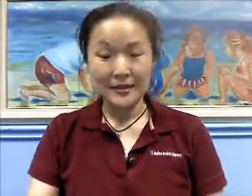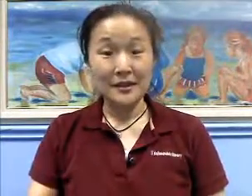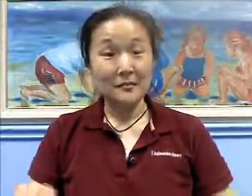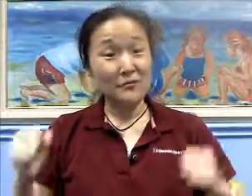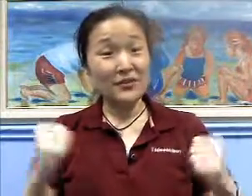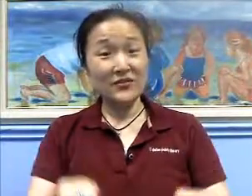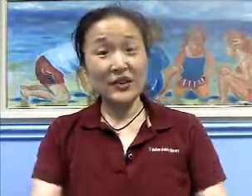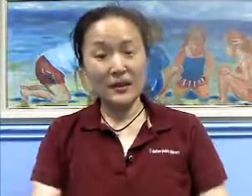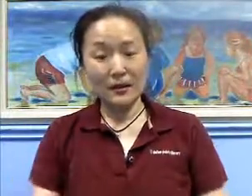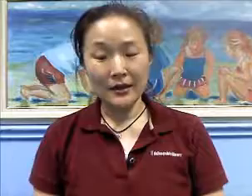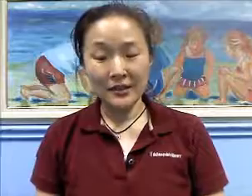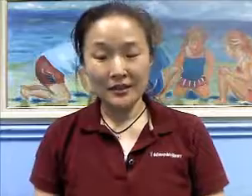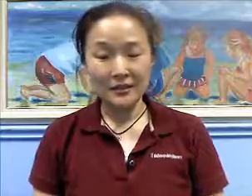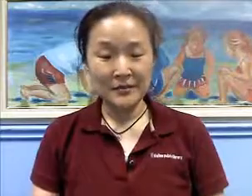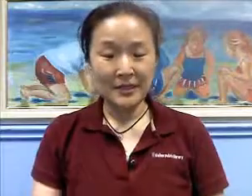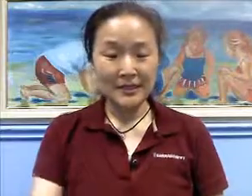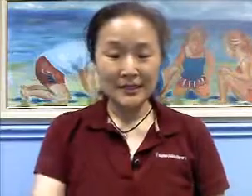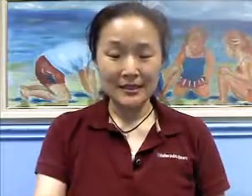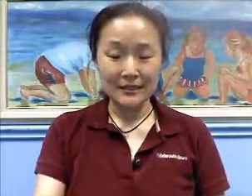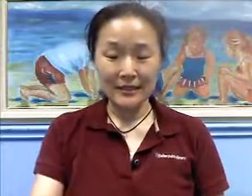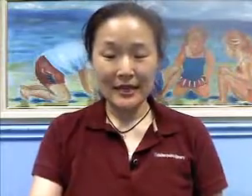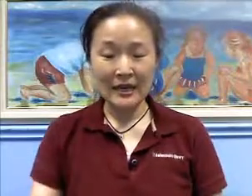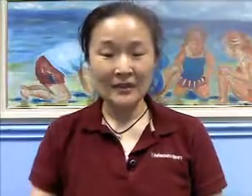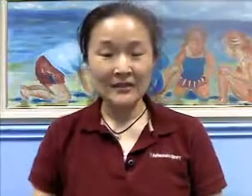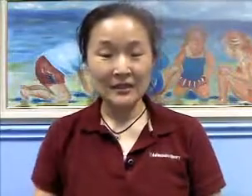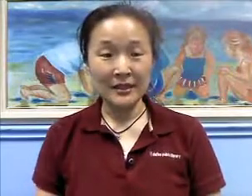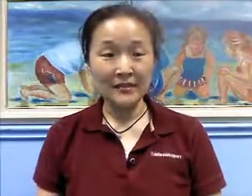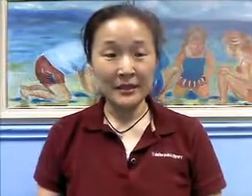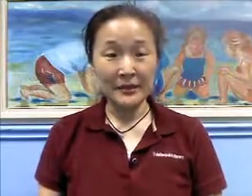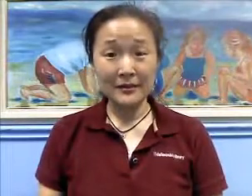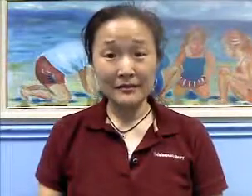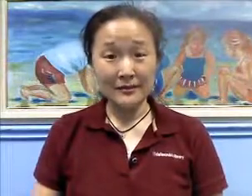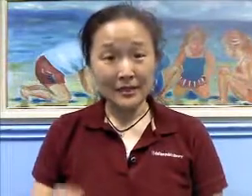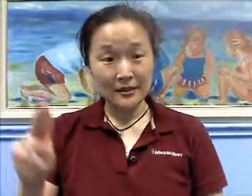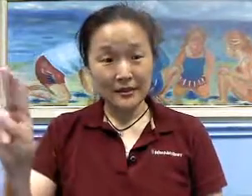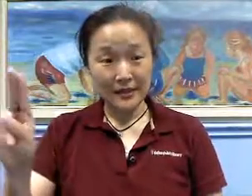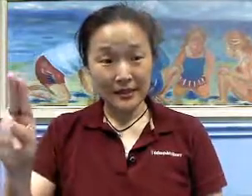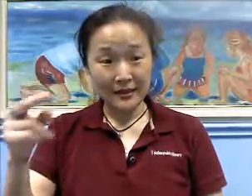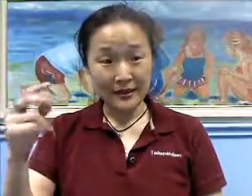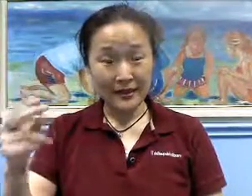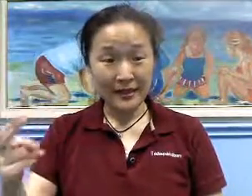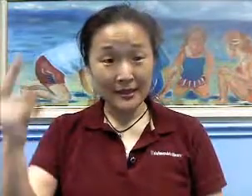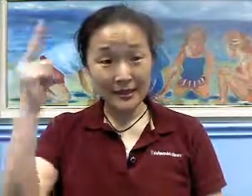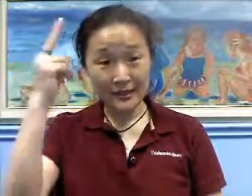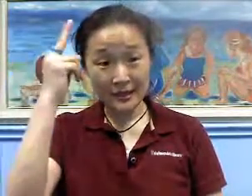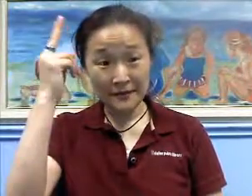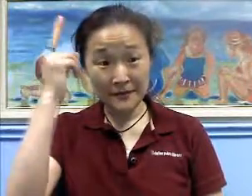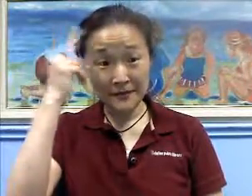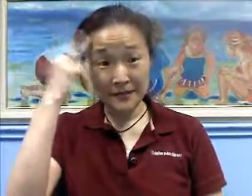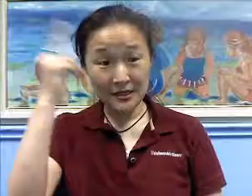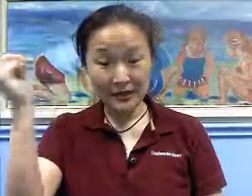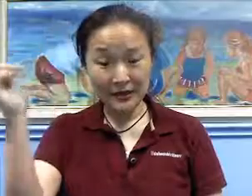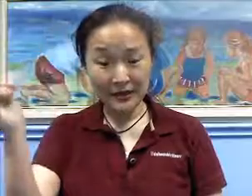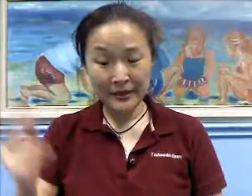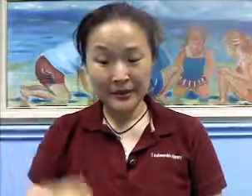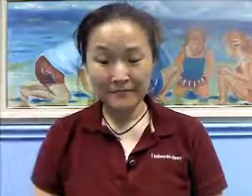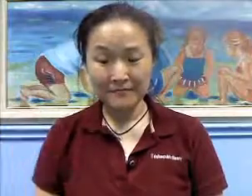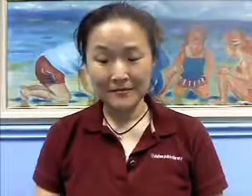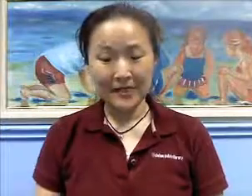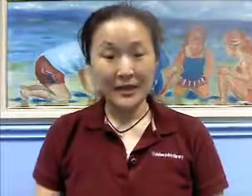So moving right along into the Middle East, we have Saudi Arabia. Just take your hand like this and tap Saudi Arabia.